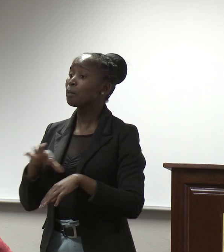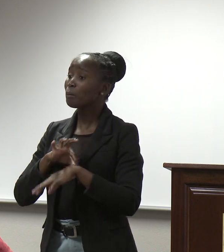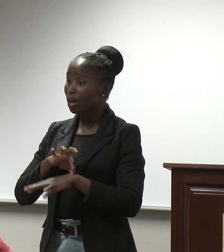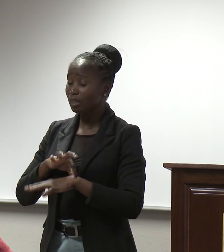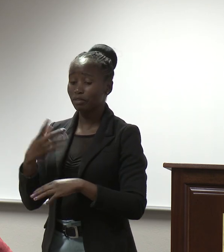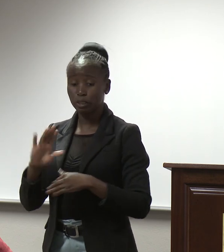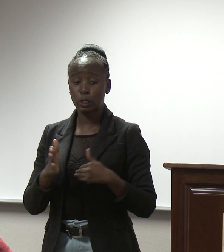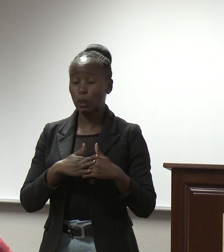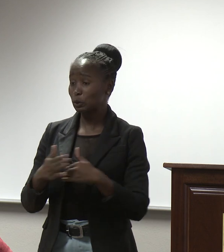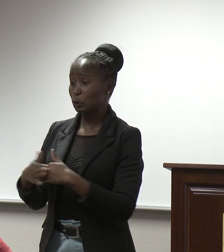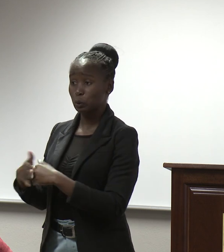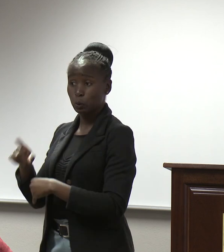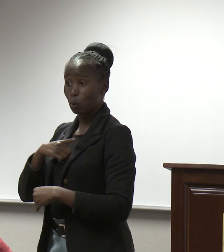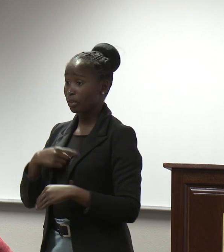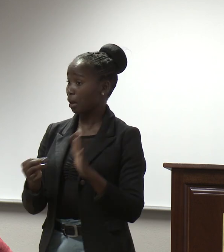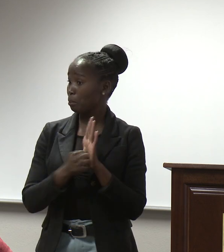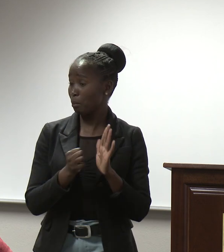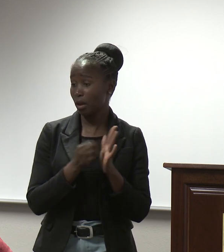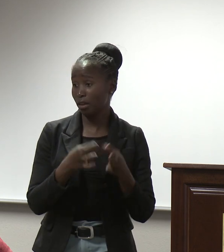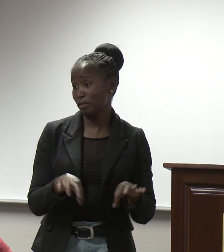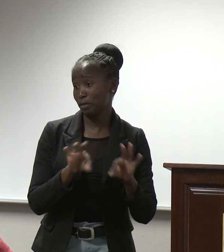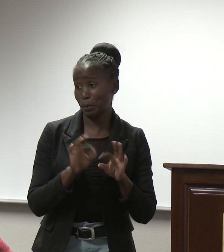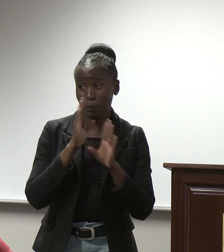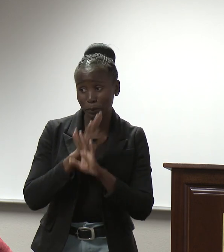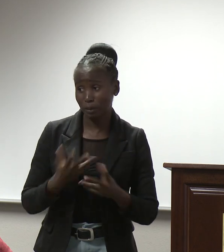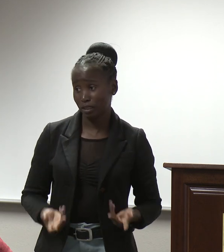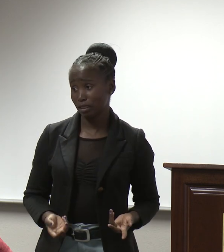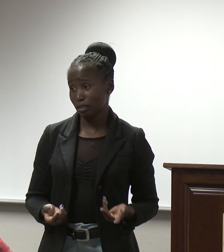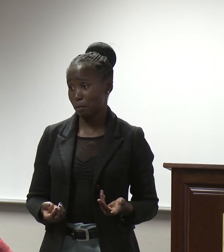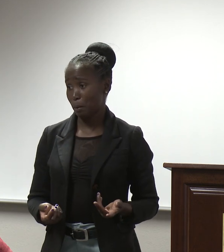that have no market value. You know,